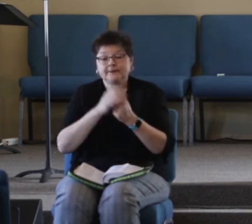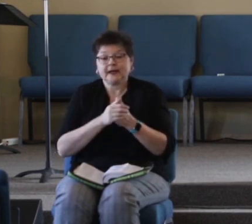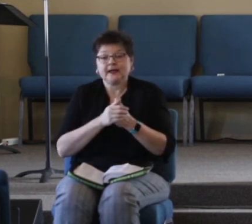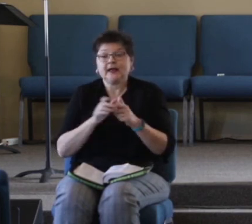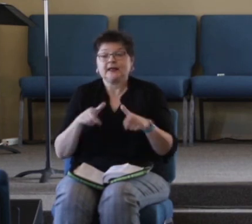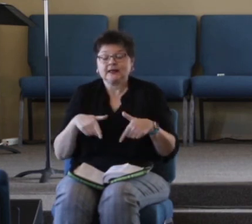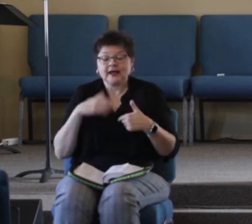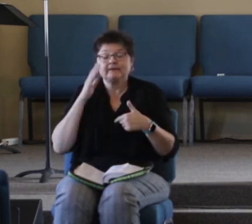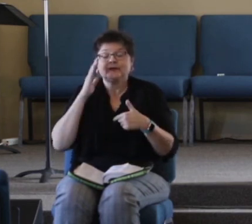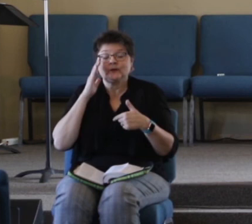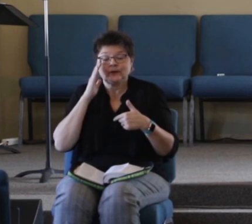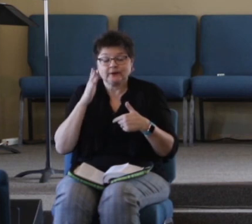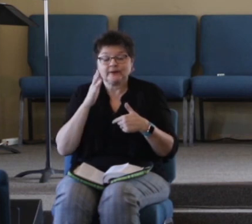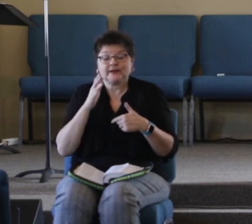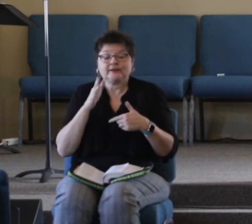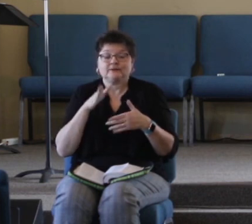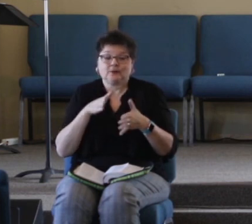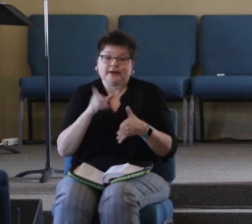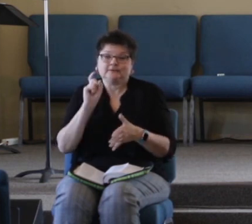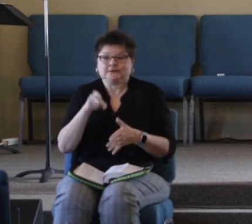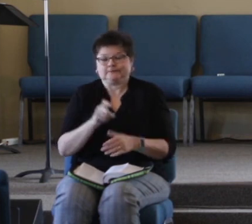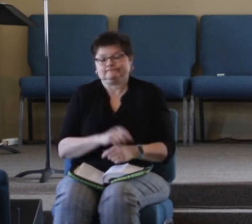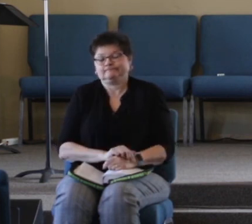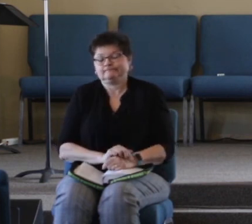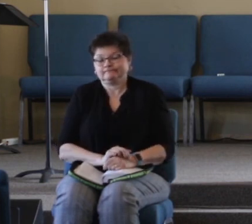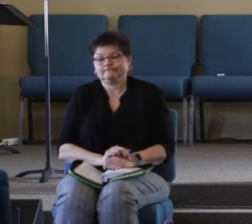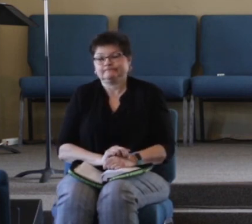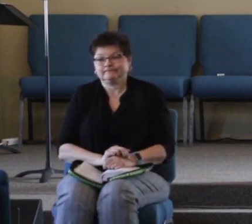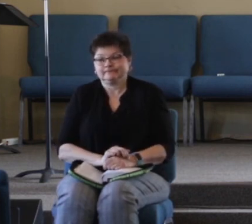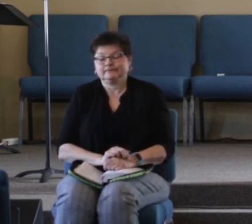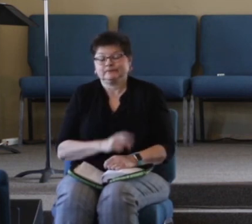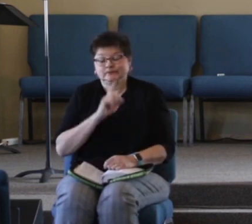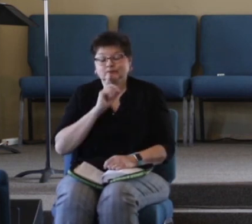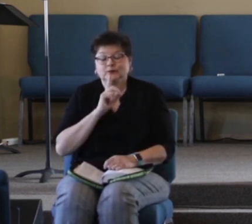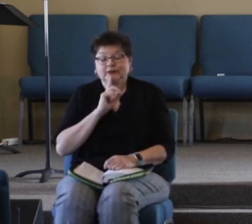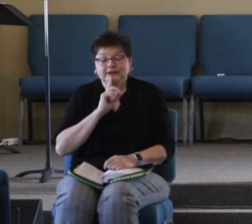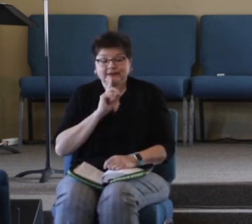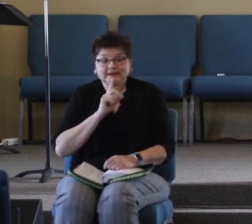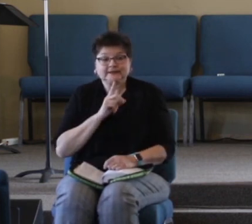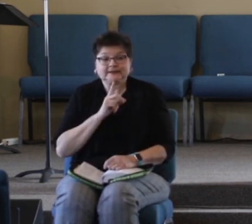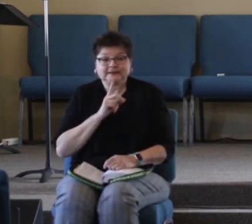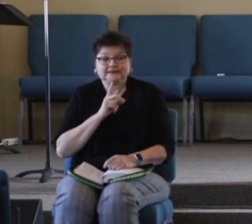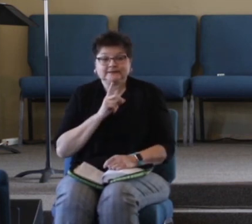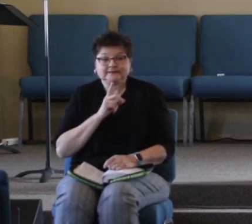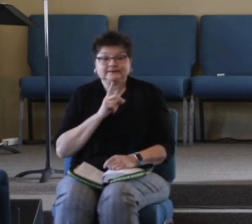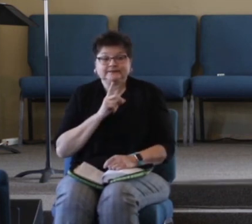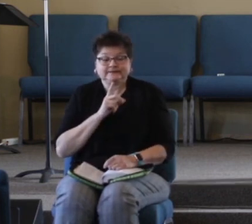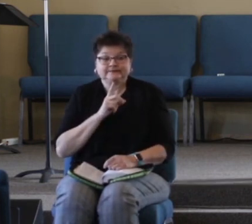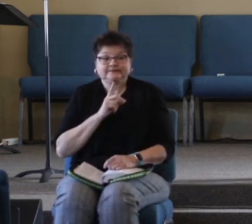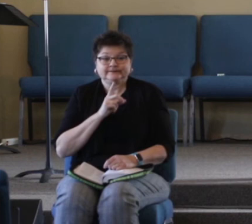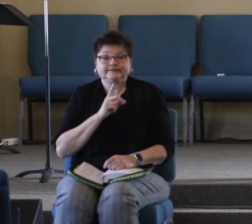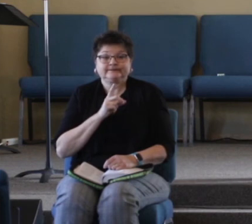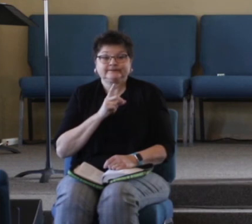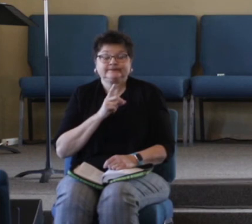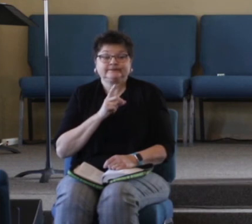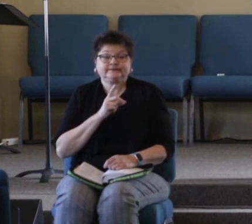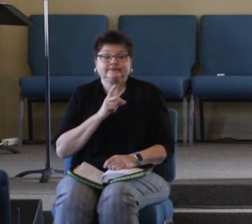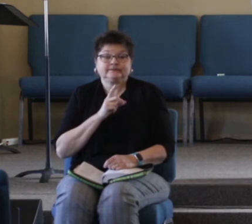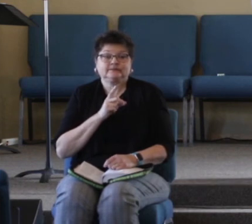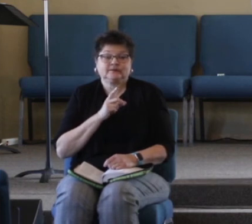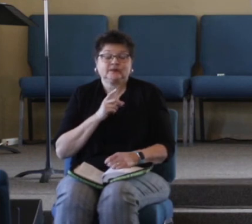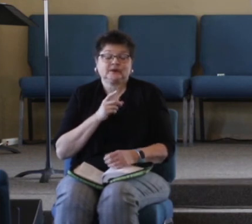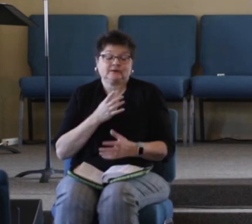life will be as life should be. So that really is the plea for this morning. He says, follow me.